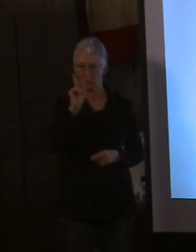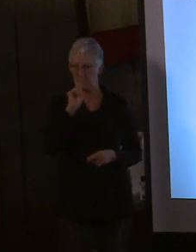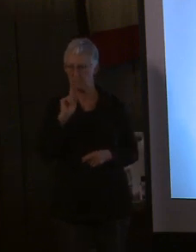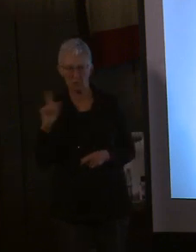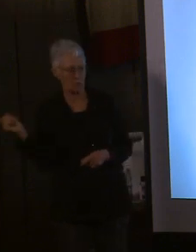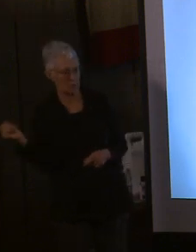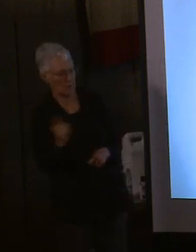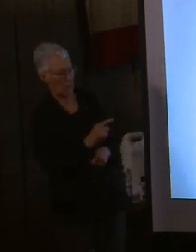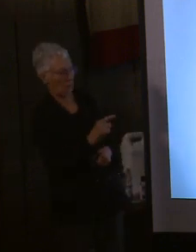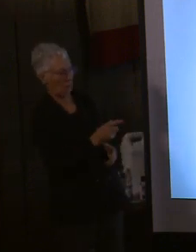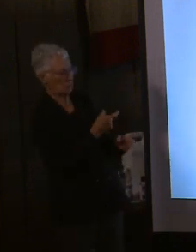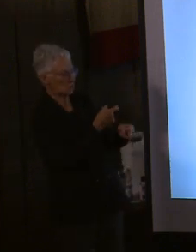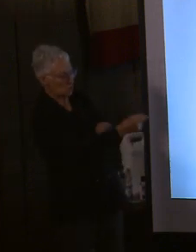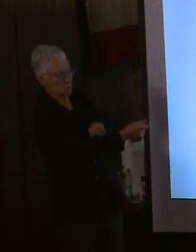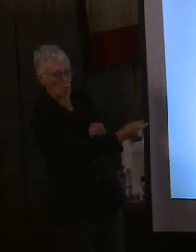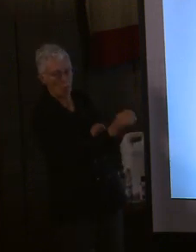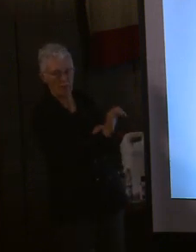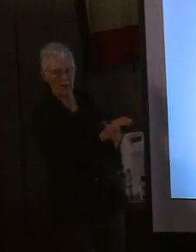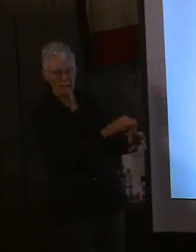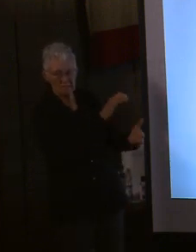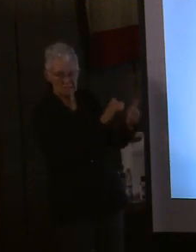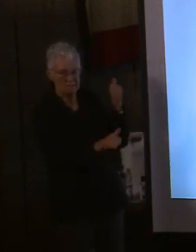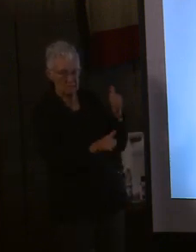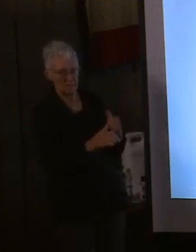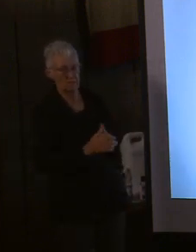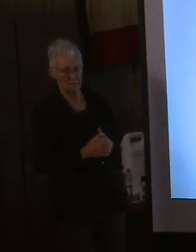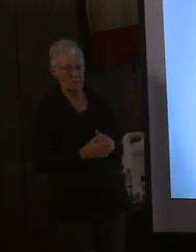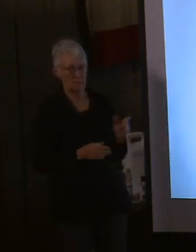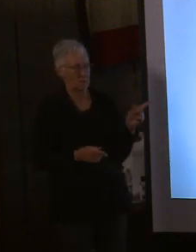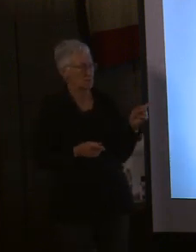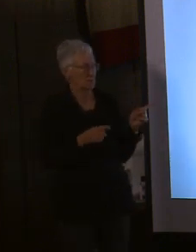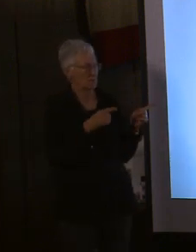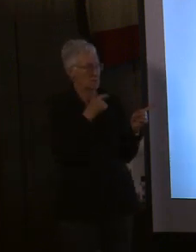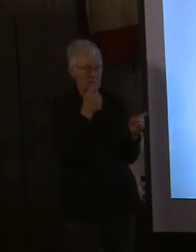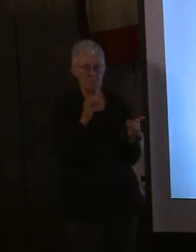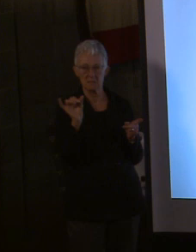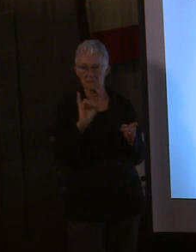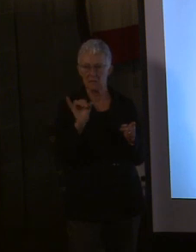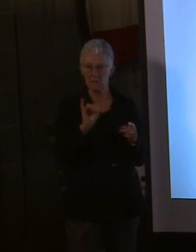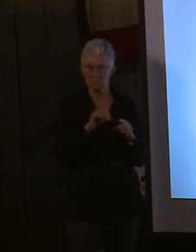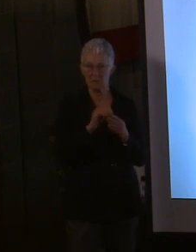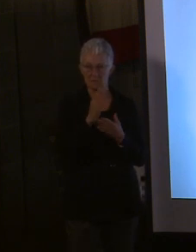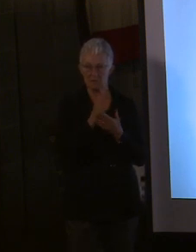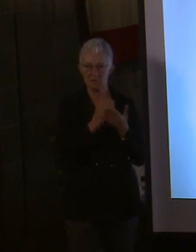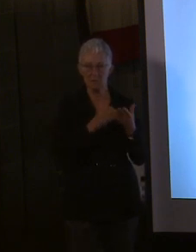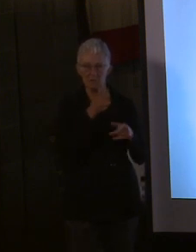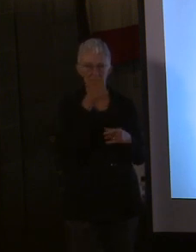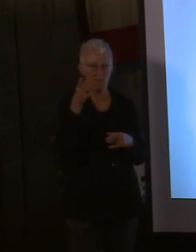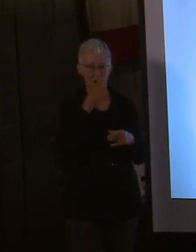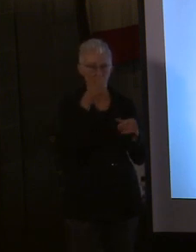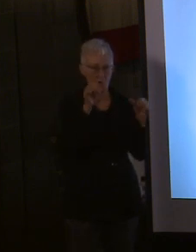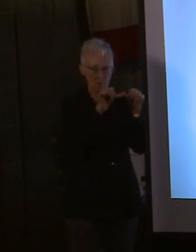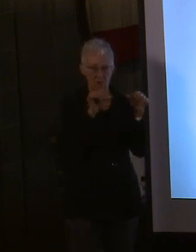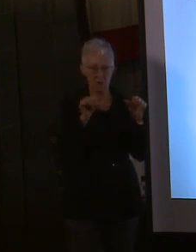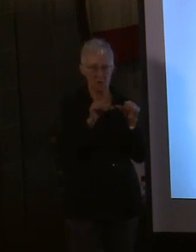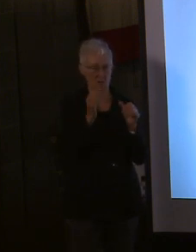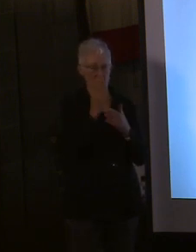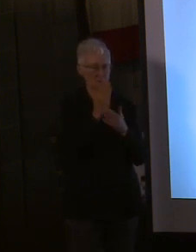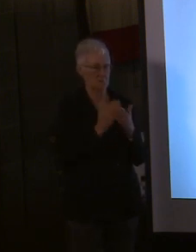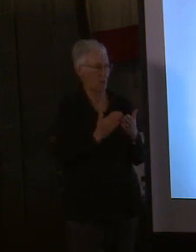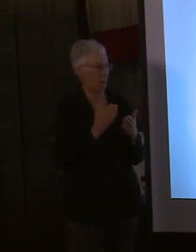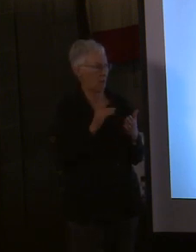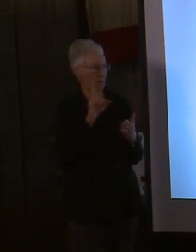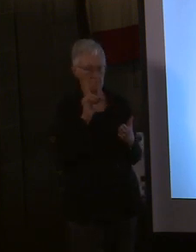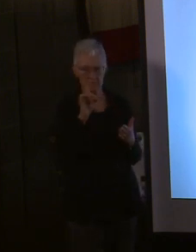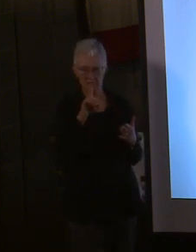documented yet here in Nebraska, though, that some combines and farm equipment that also had Trump signs up were caught on fire. That's still being